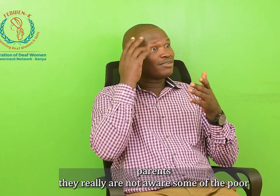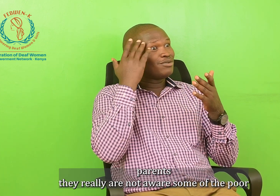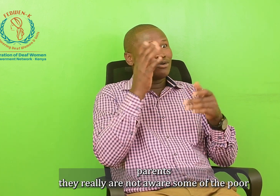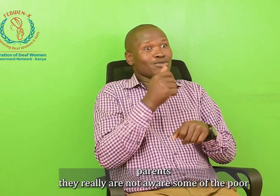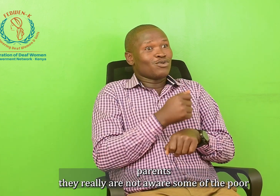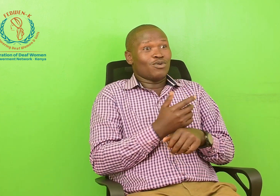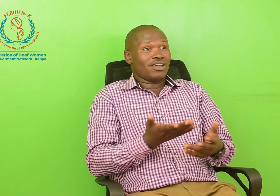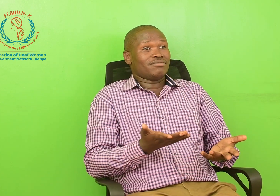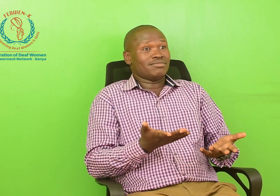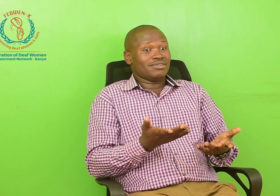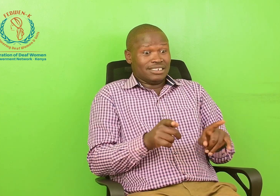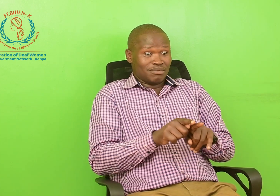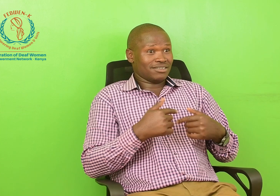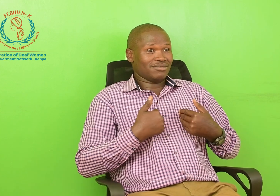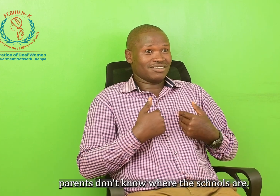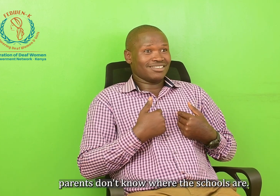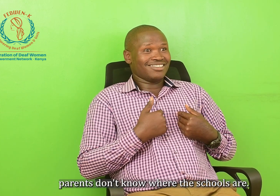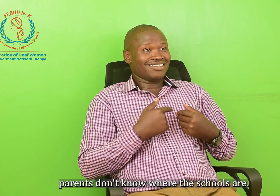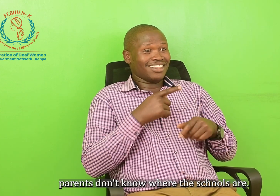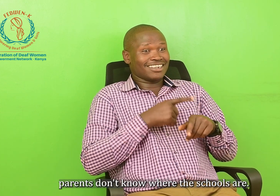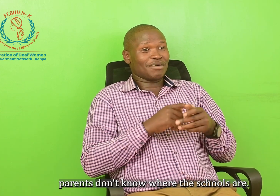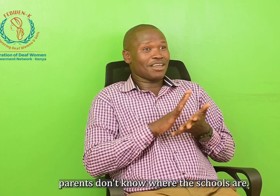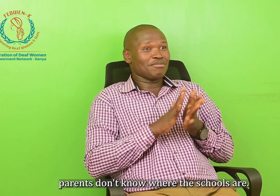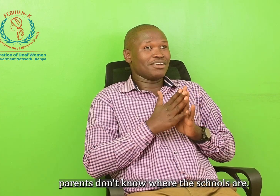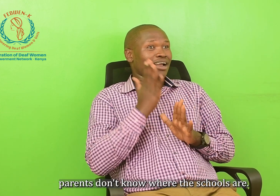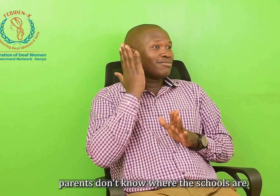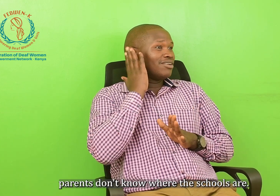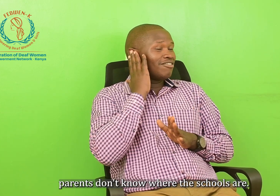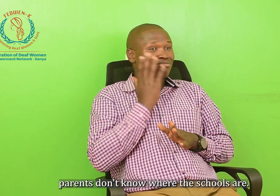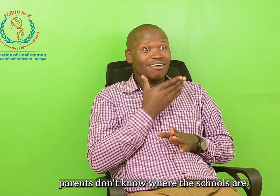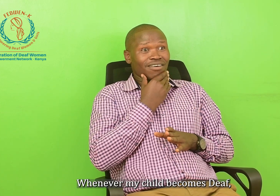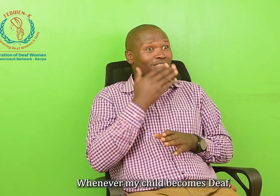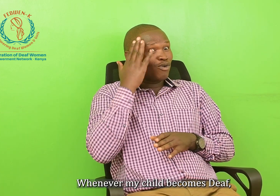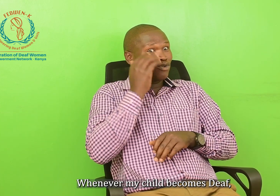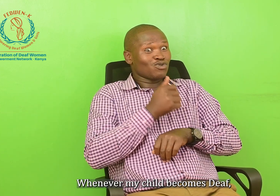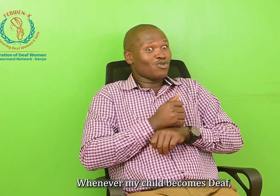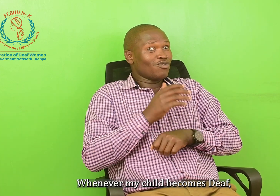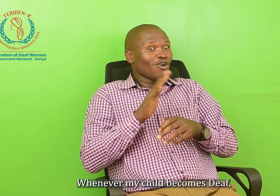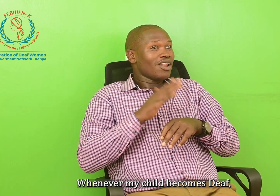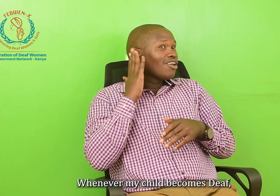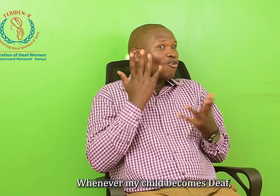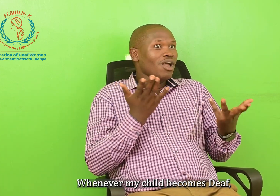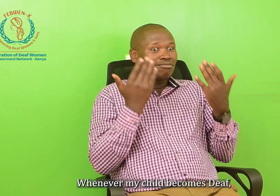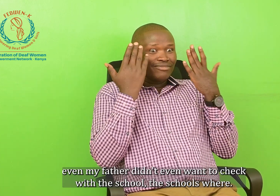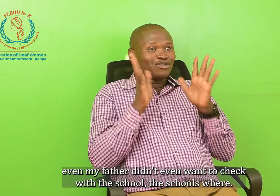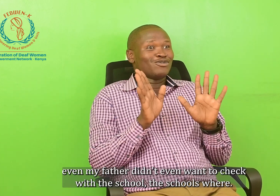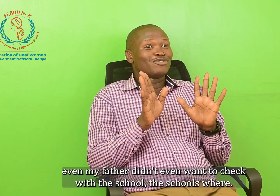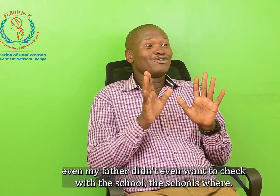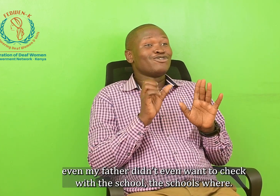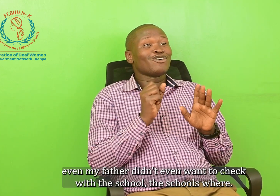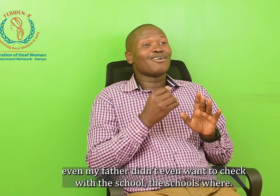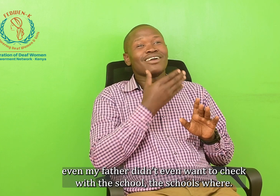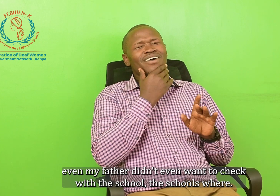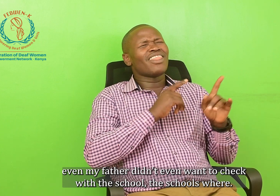of the parents don't know where the schools are. Whenever my child becomes deaf, even my father did not know like where